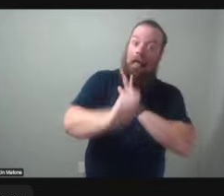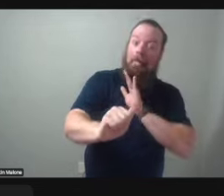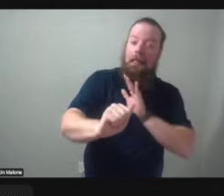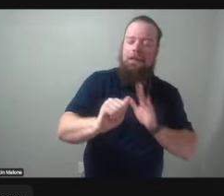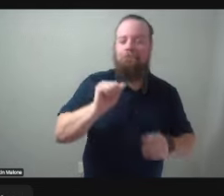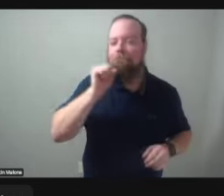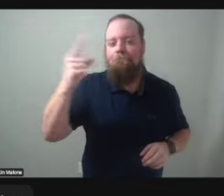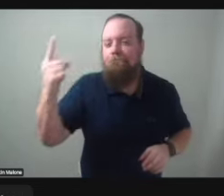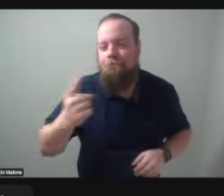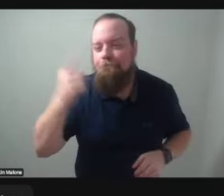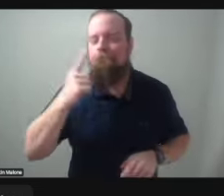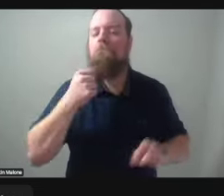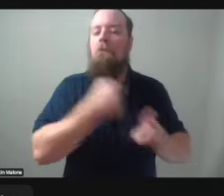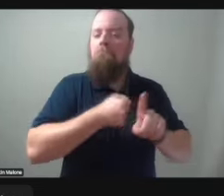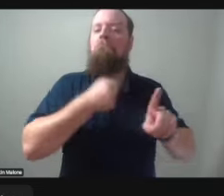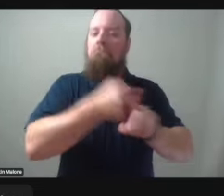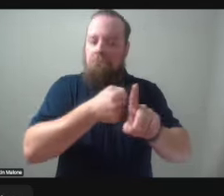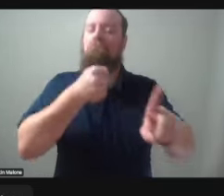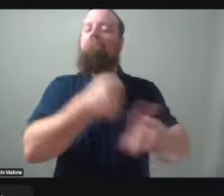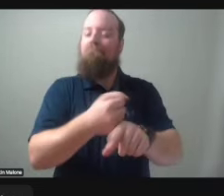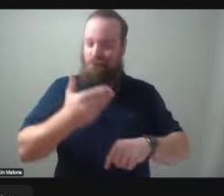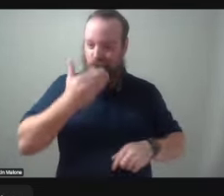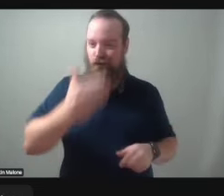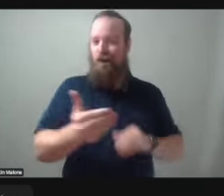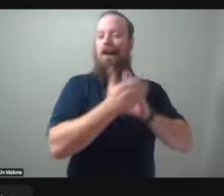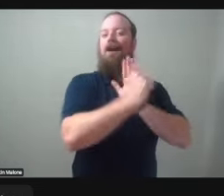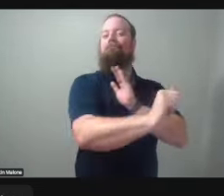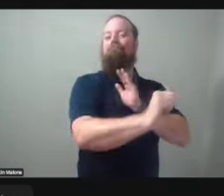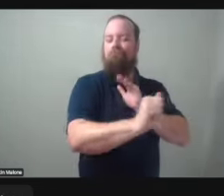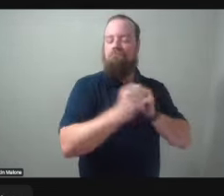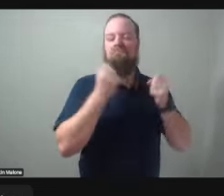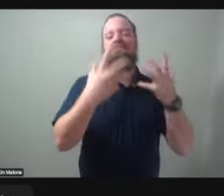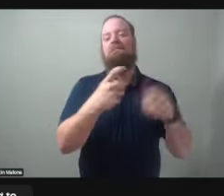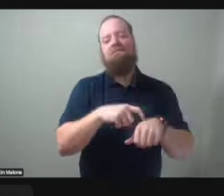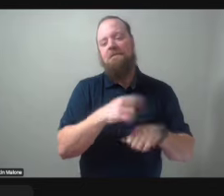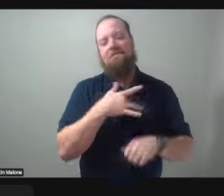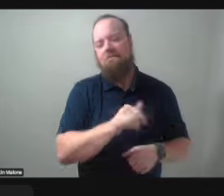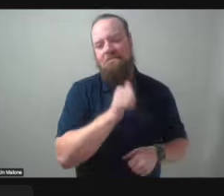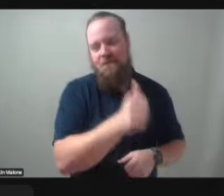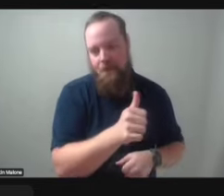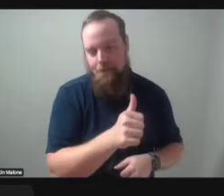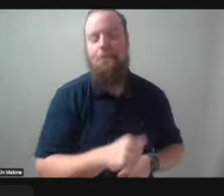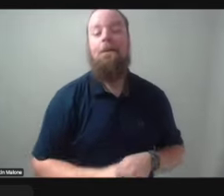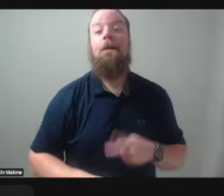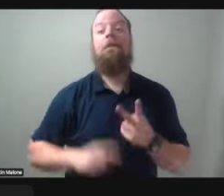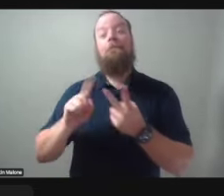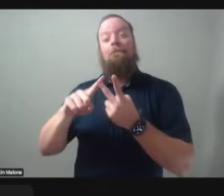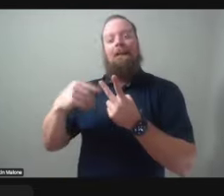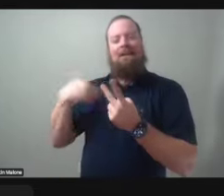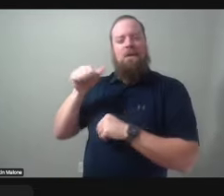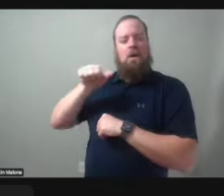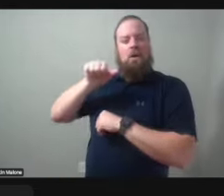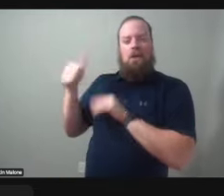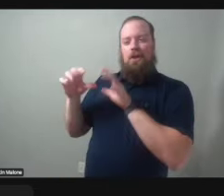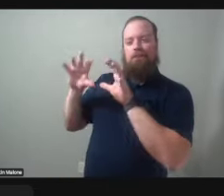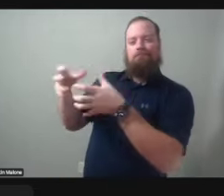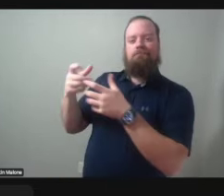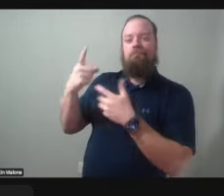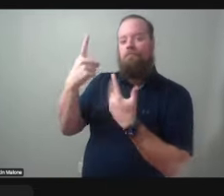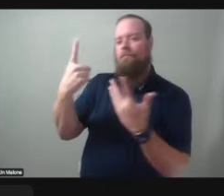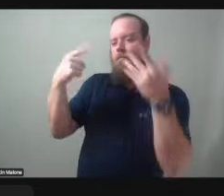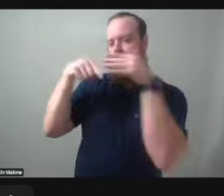program, they usually have teachers that are not deaf themselves. Rarely you'll find